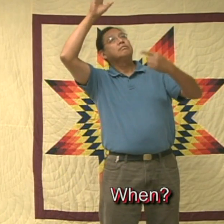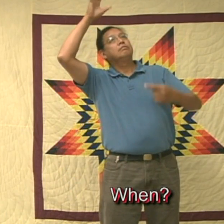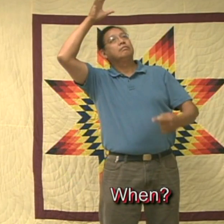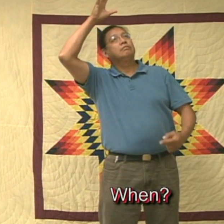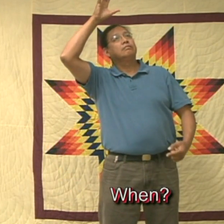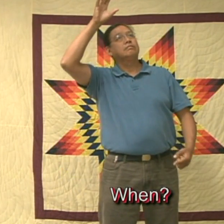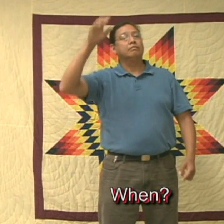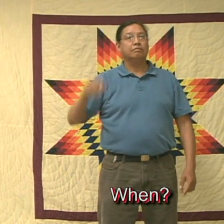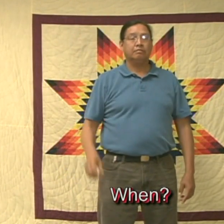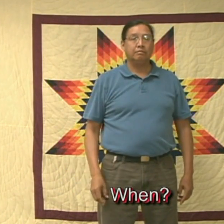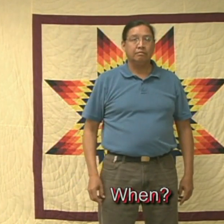Dohan.